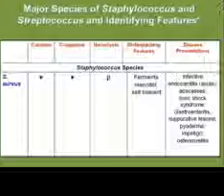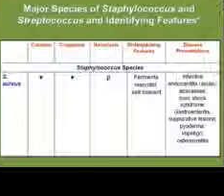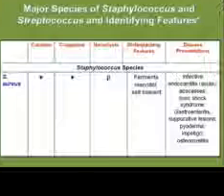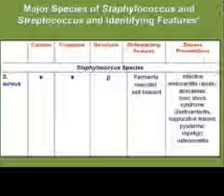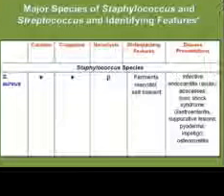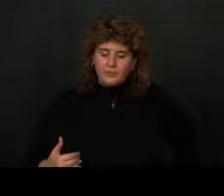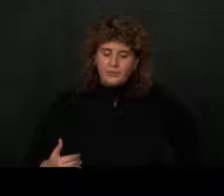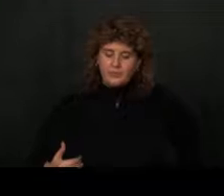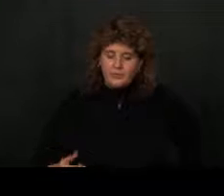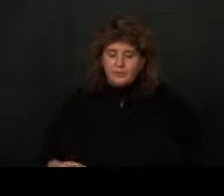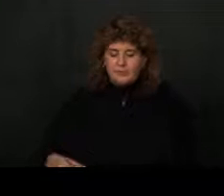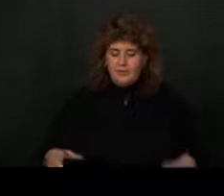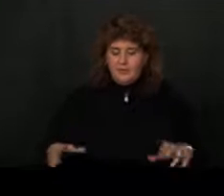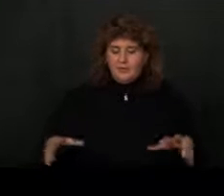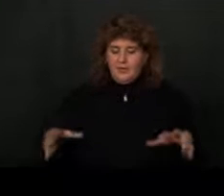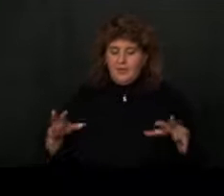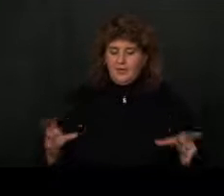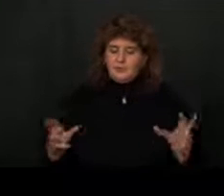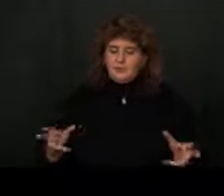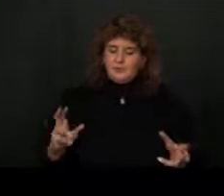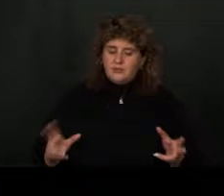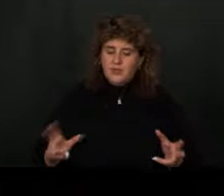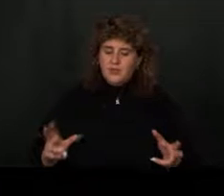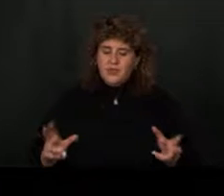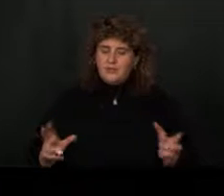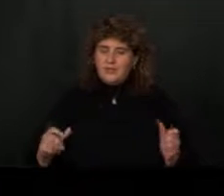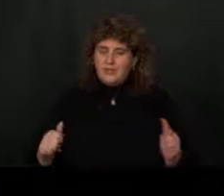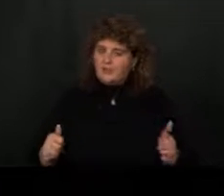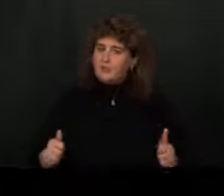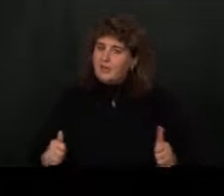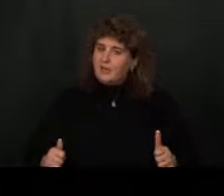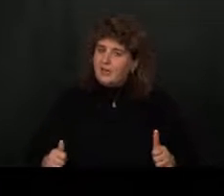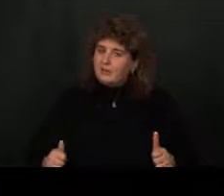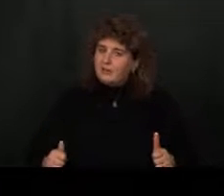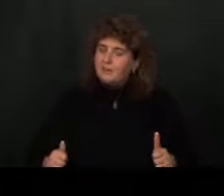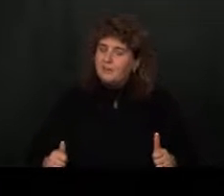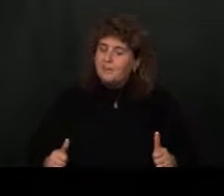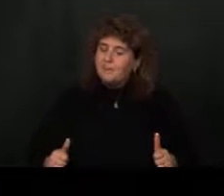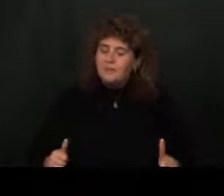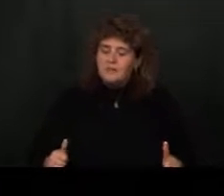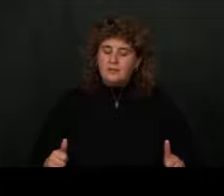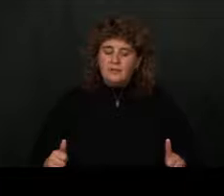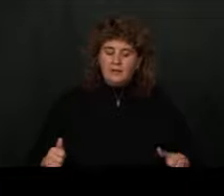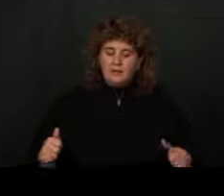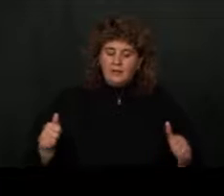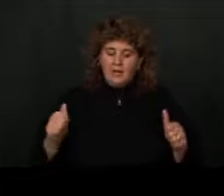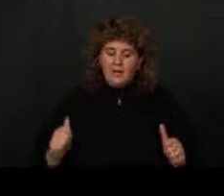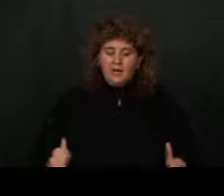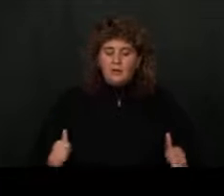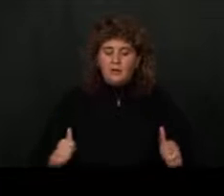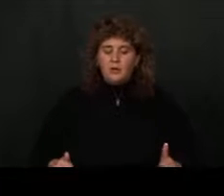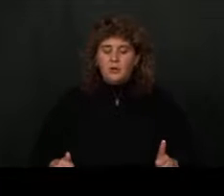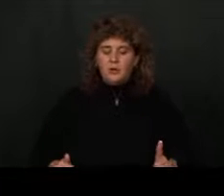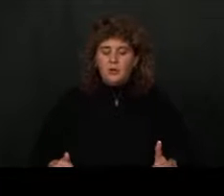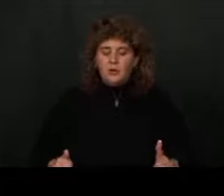okay? Now, the next thing I'm going to say is I can't stress enough. You have to know that